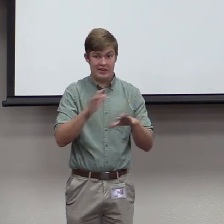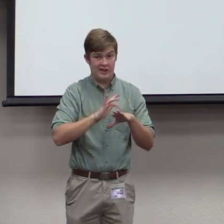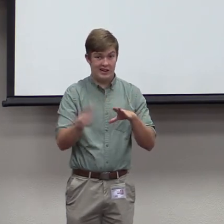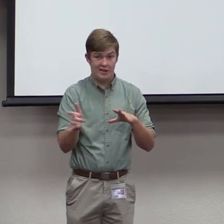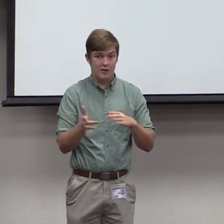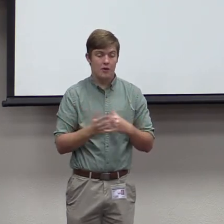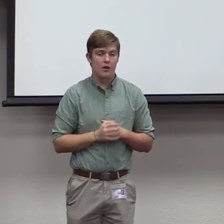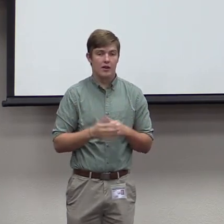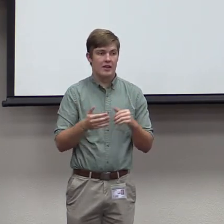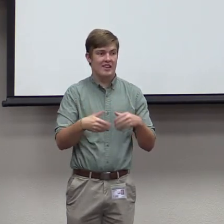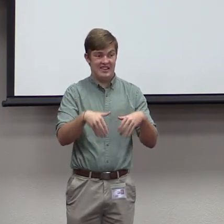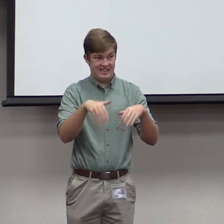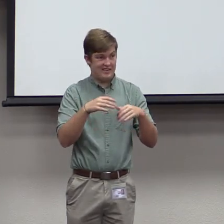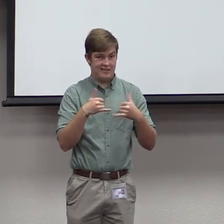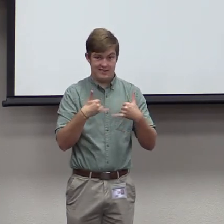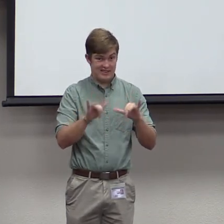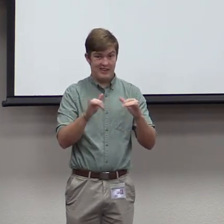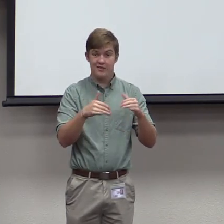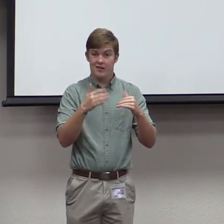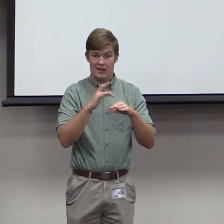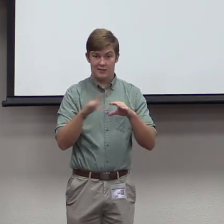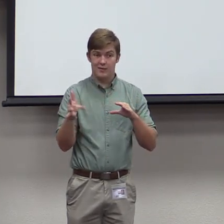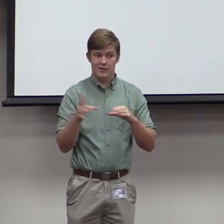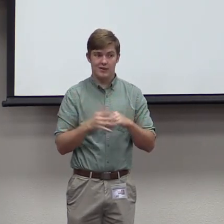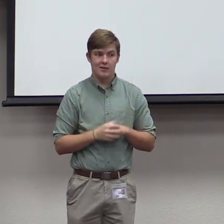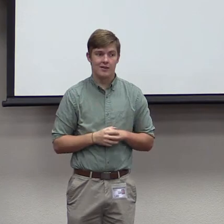The tomb is still empty.